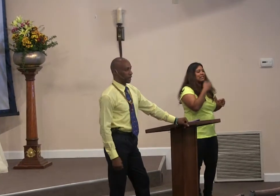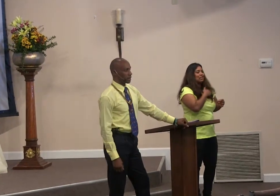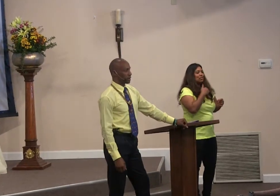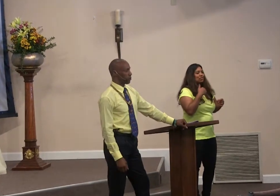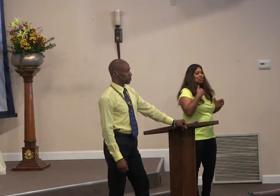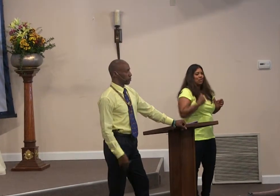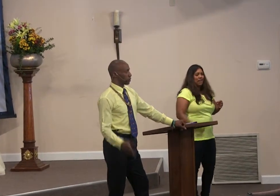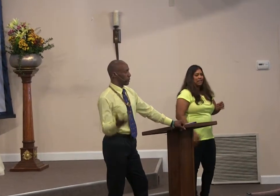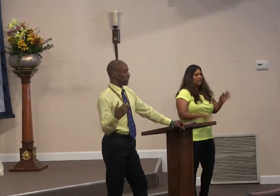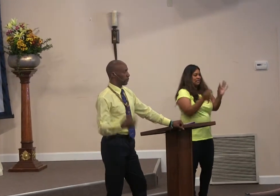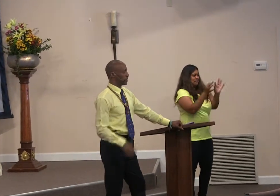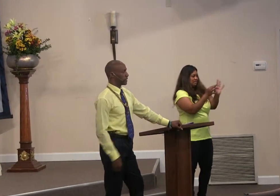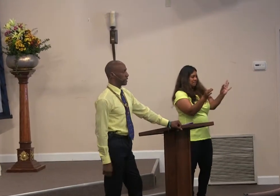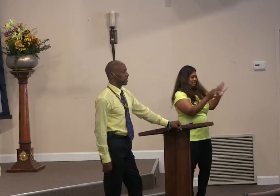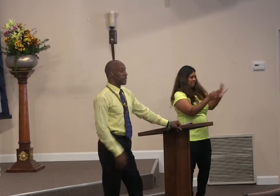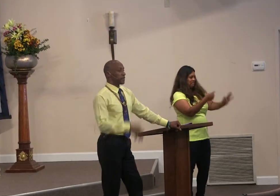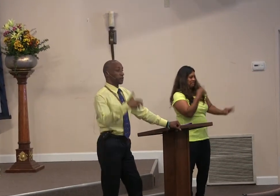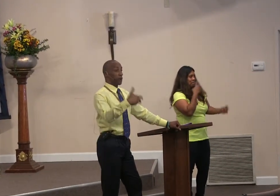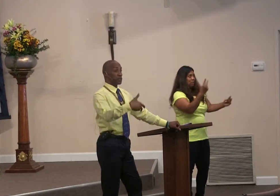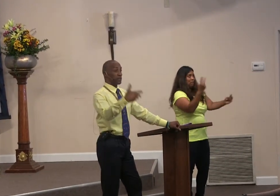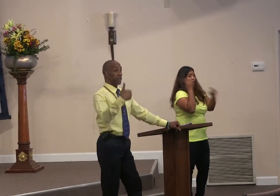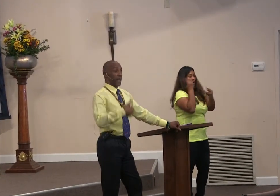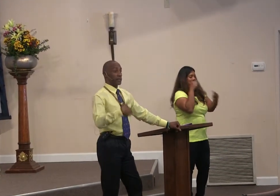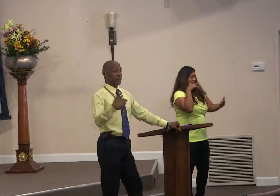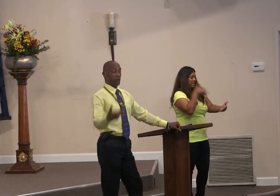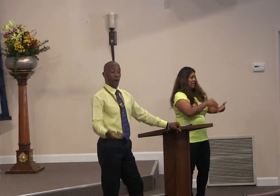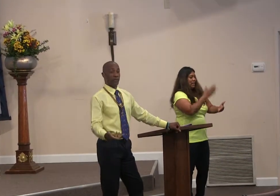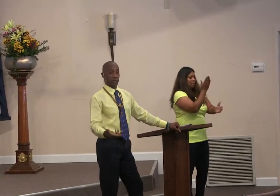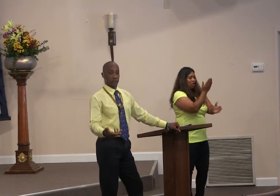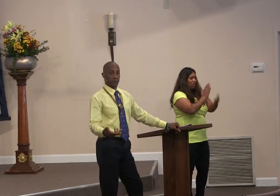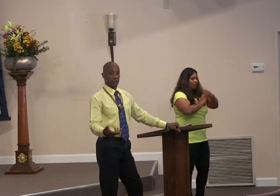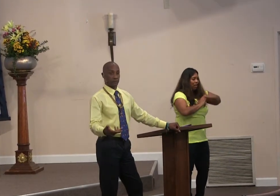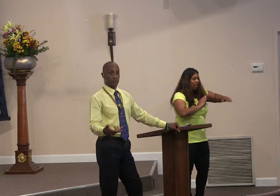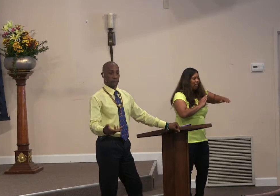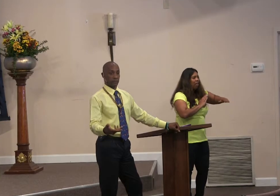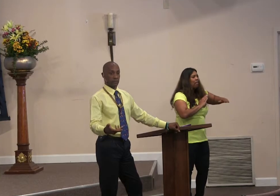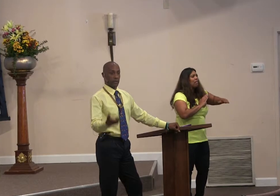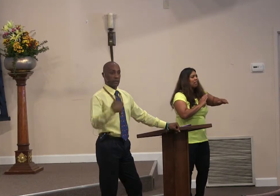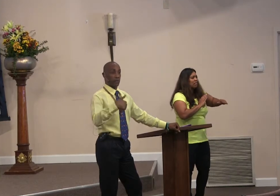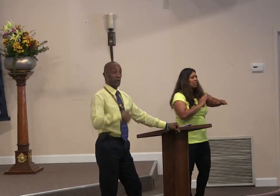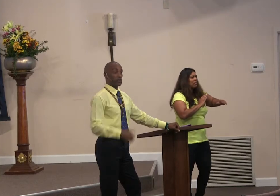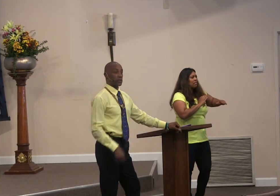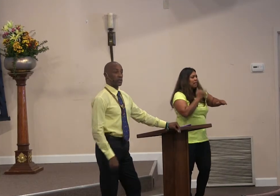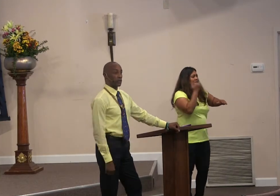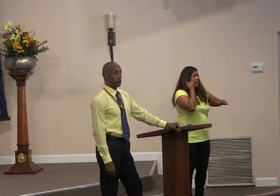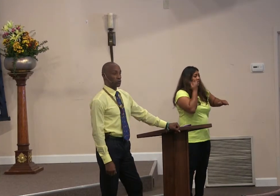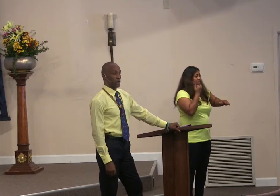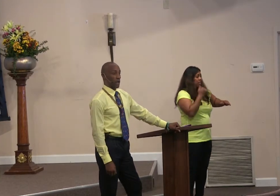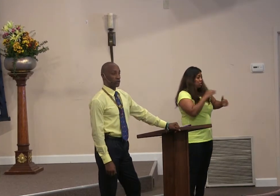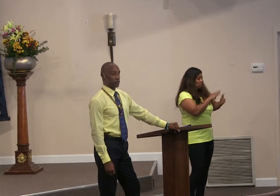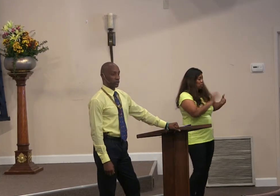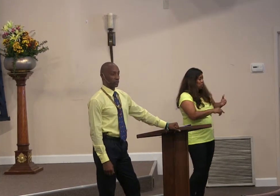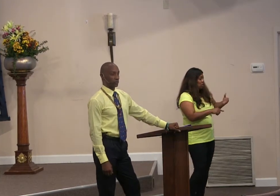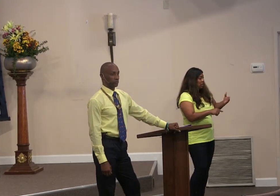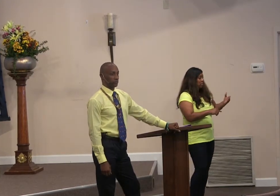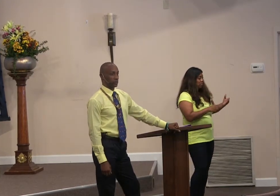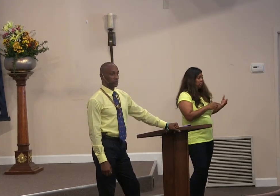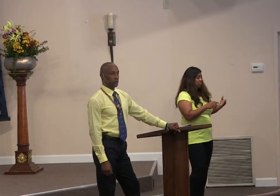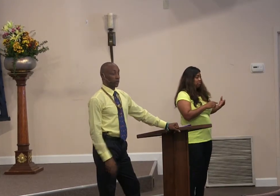I learned when I studied martial arts way back when that said, the person that asks the question is the person that knows the